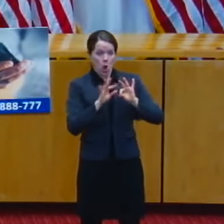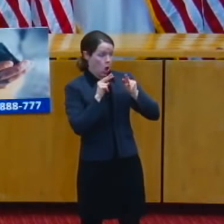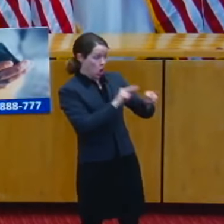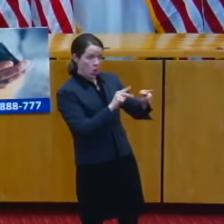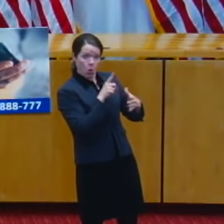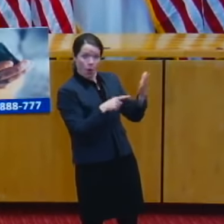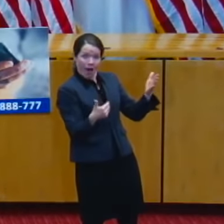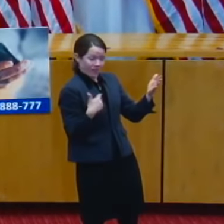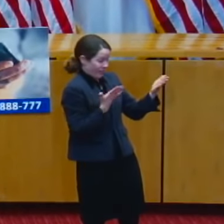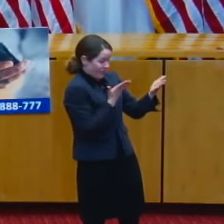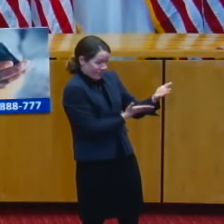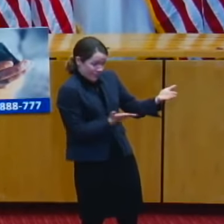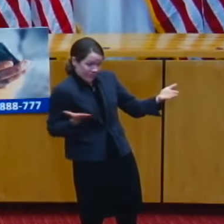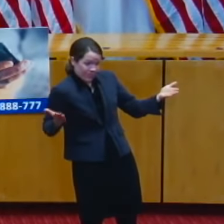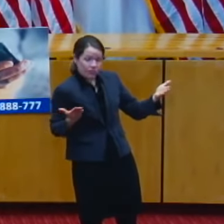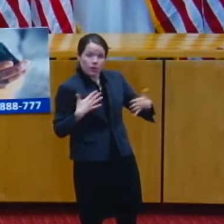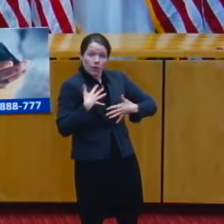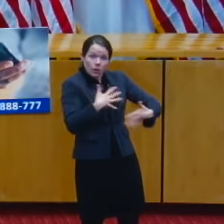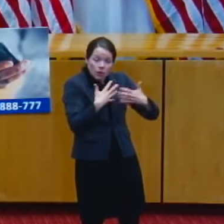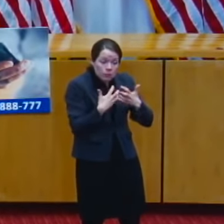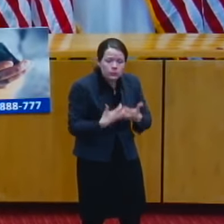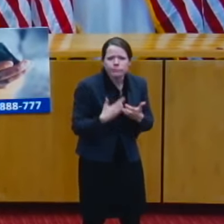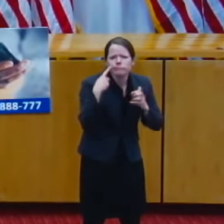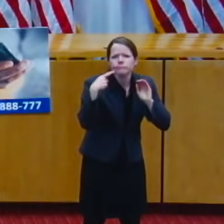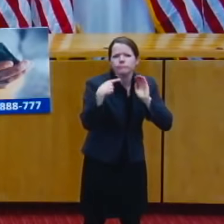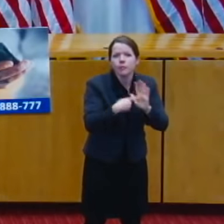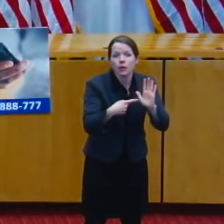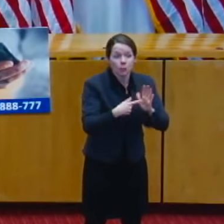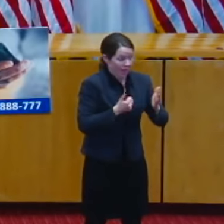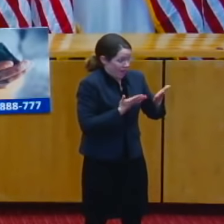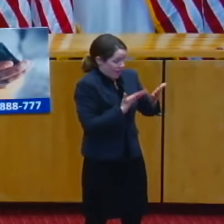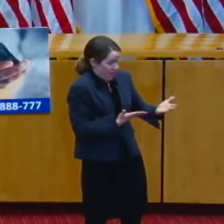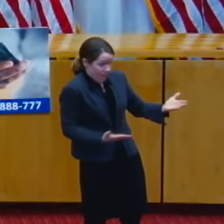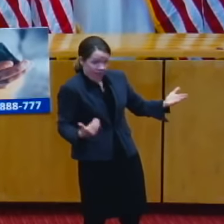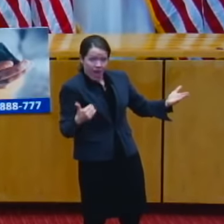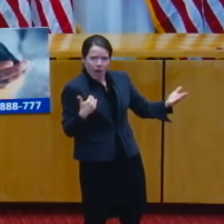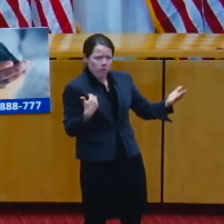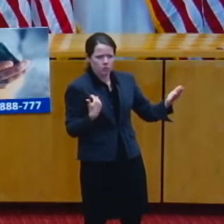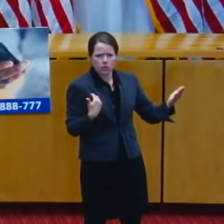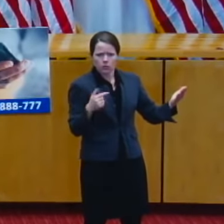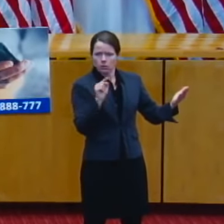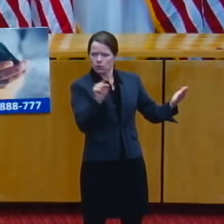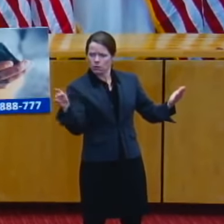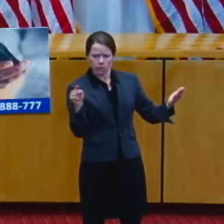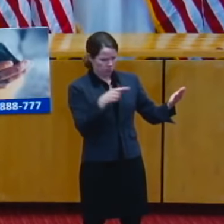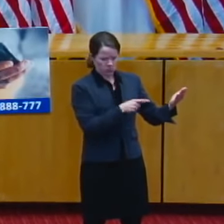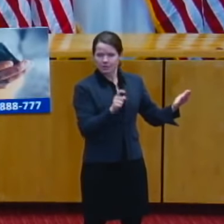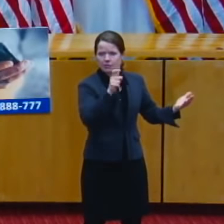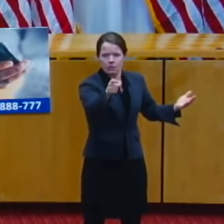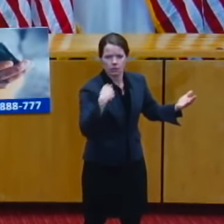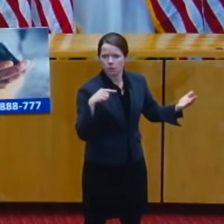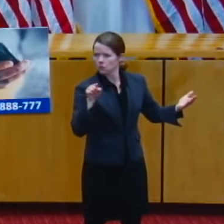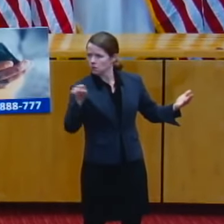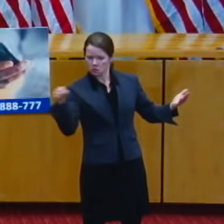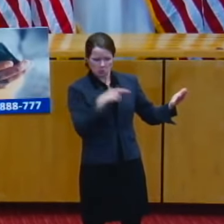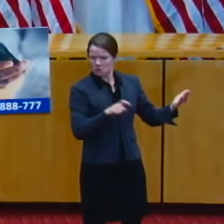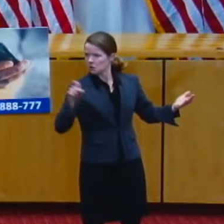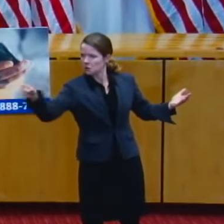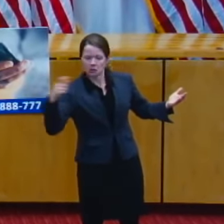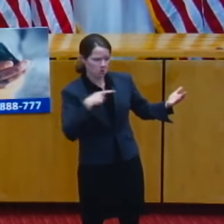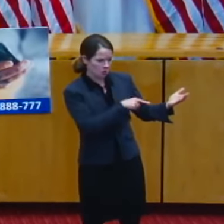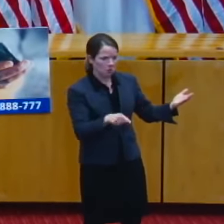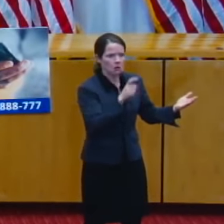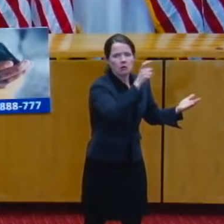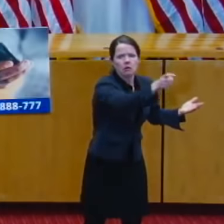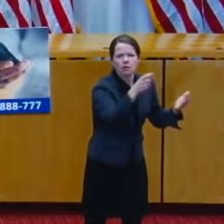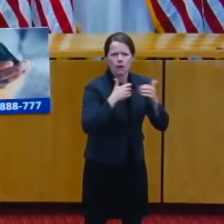the system. In these unprecedented times, every state and many individual hospitals are coming up